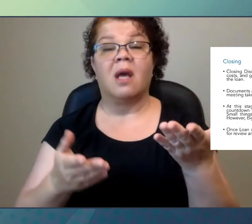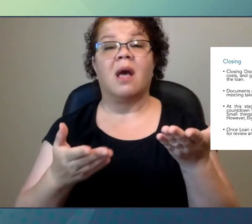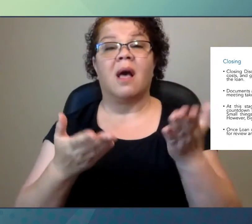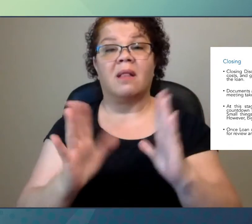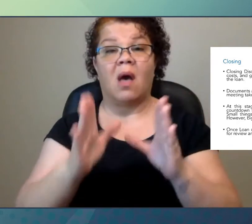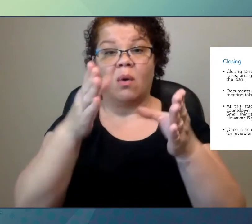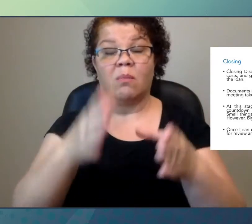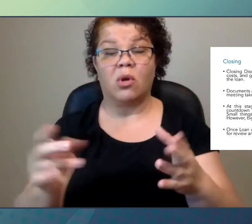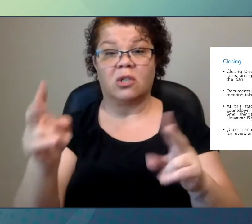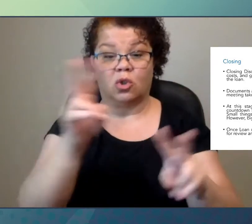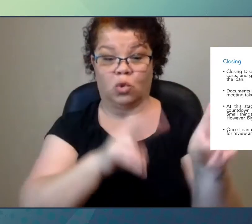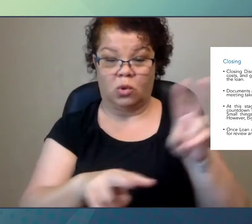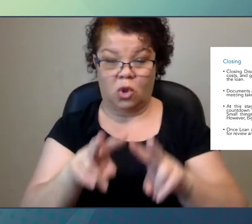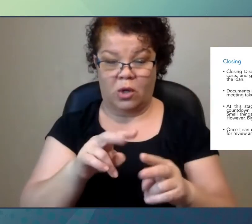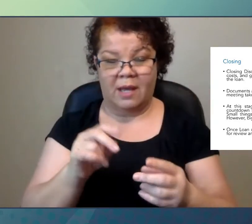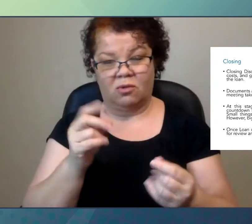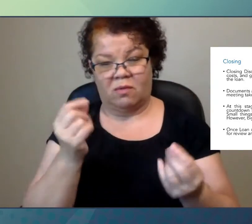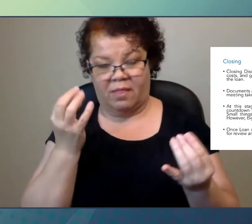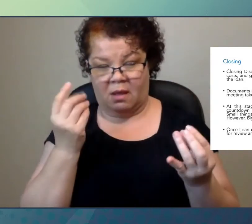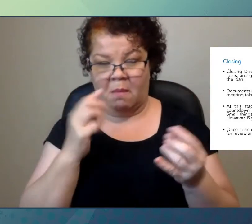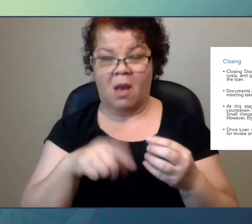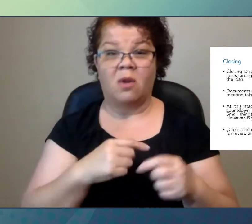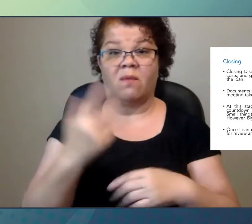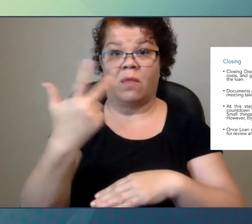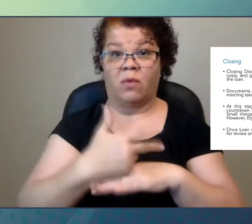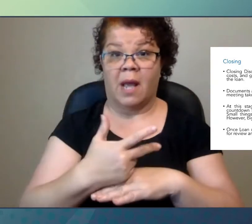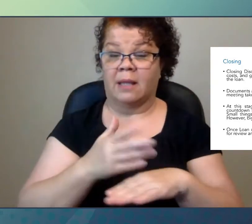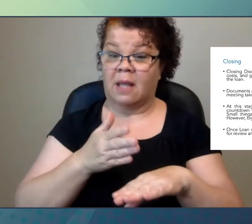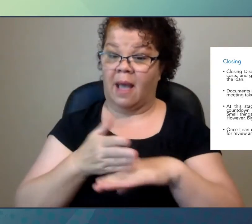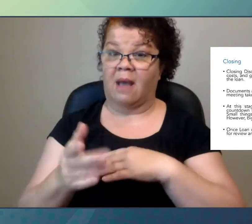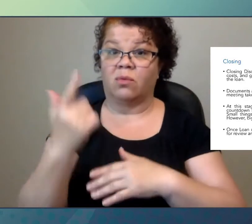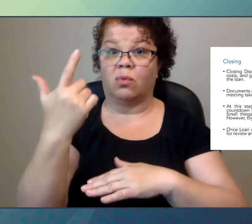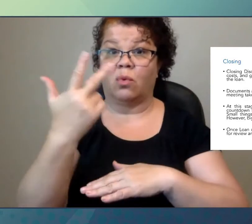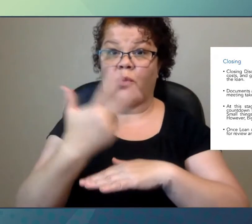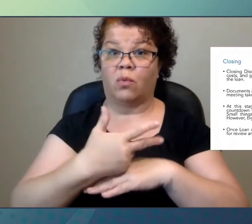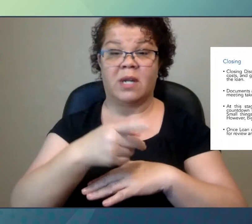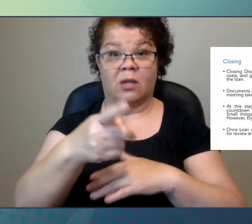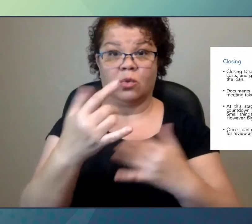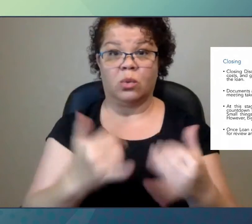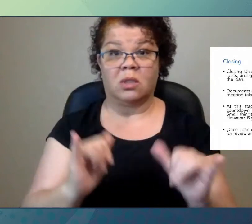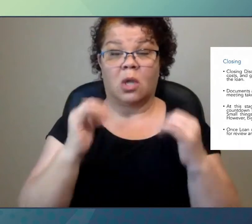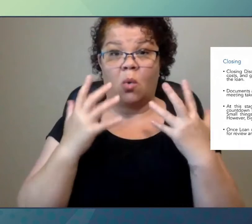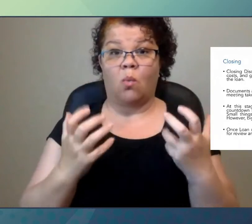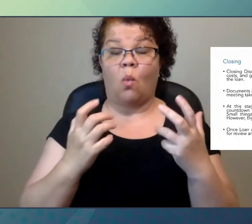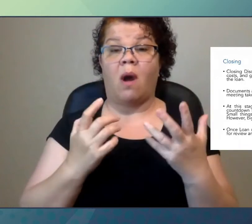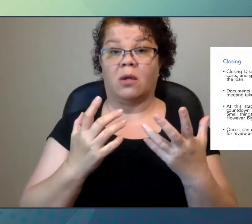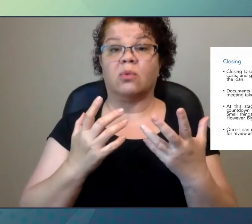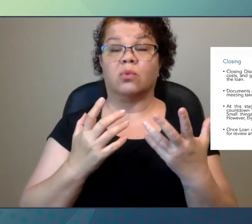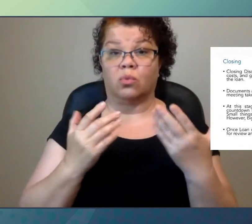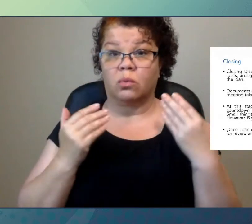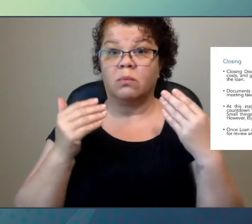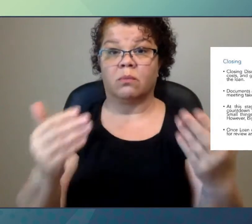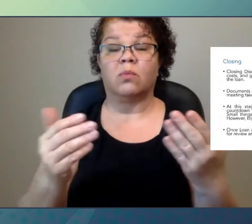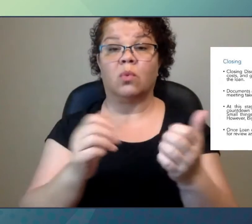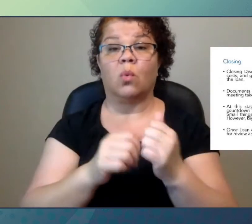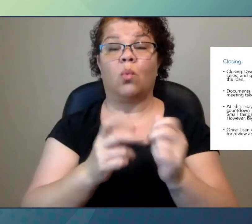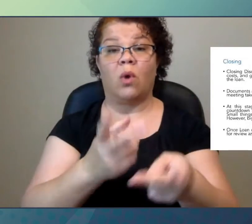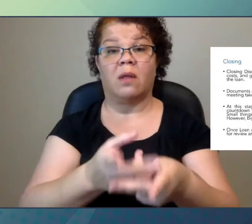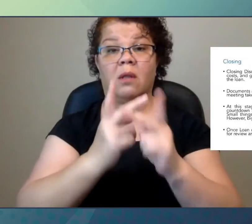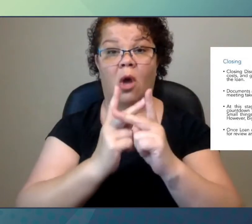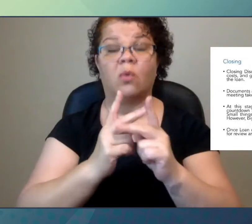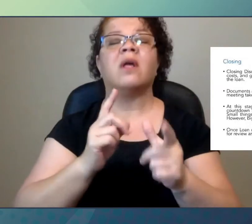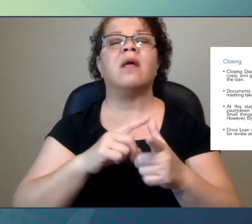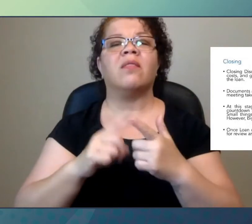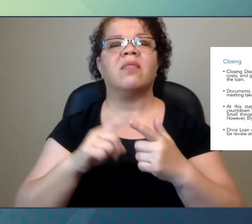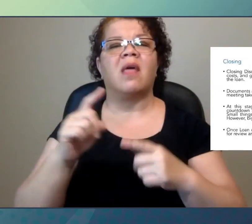final cost and terms on the loan. If after 3 days you still want to proceed with the loan, then the closers will prepare the loan